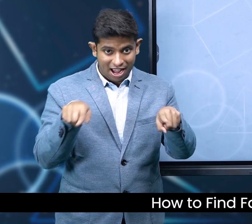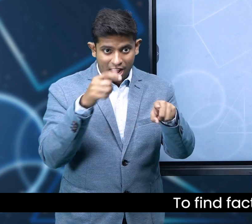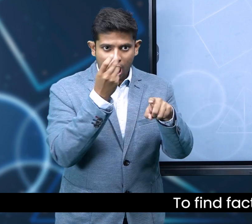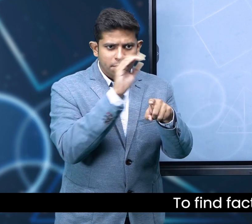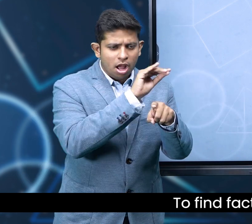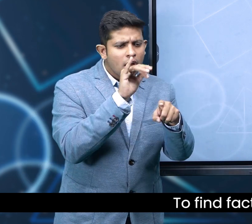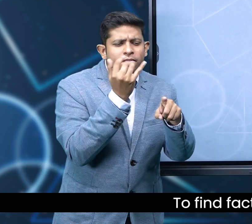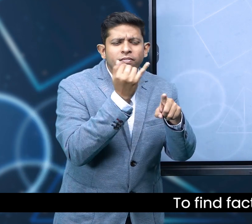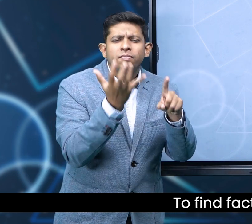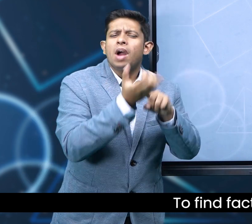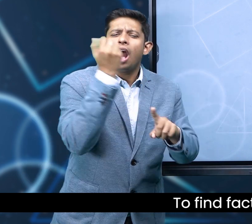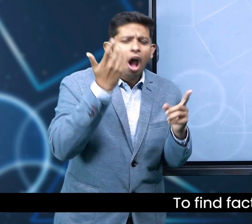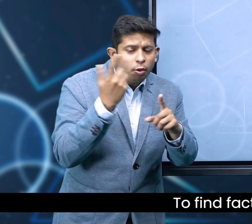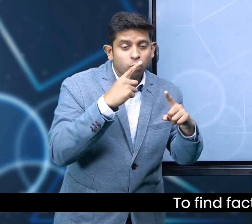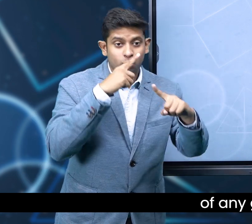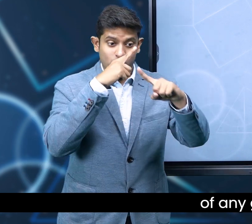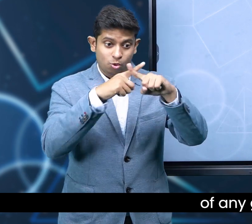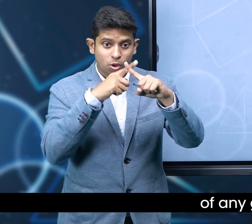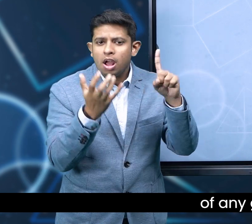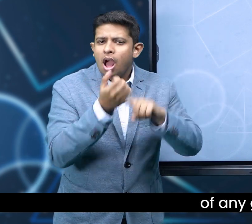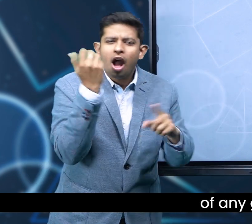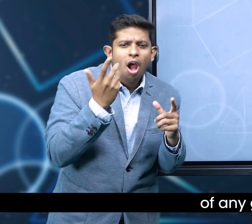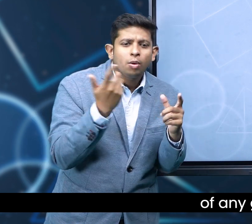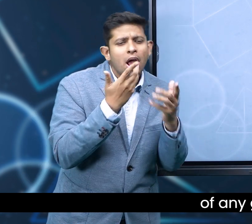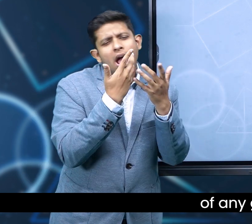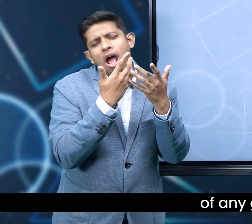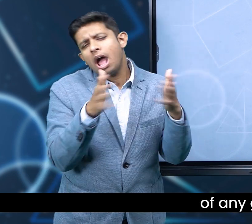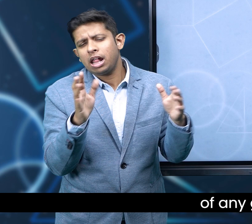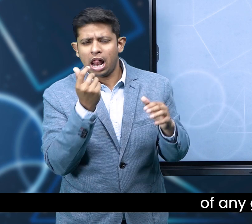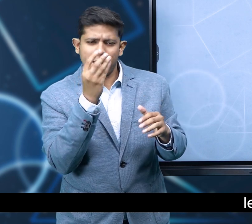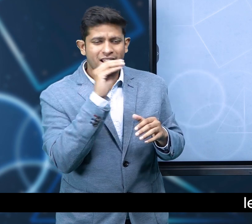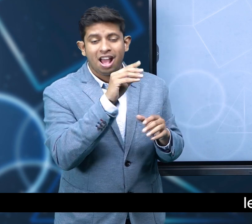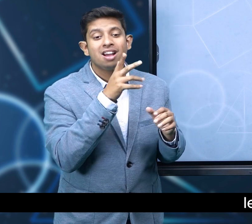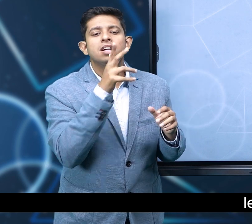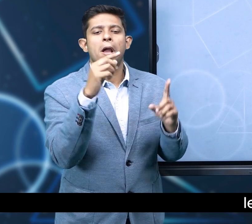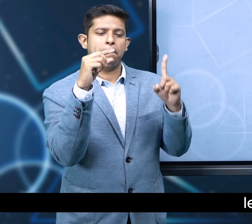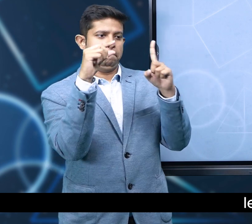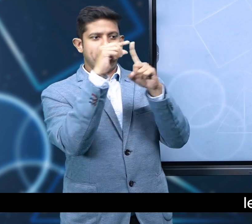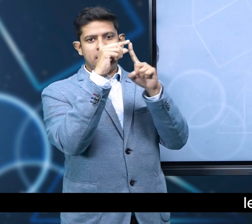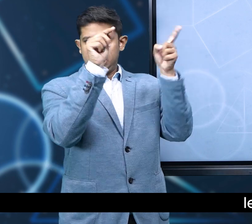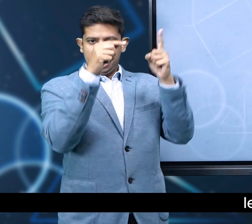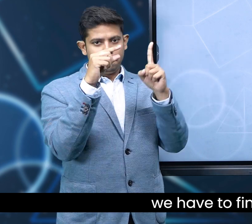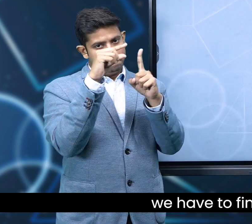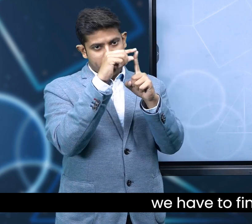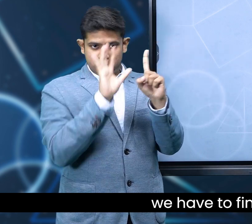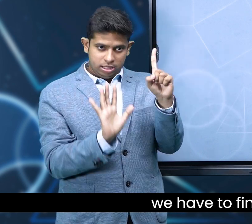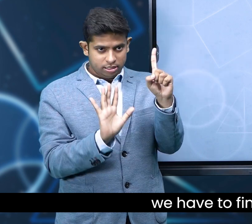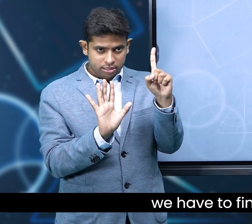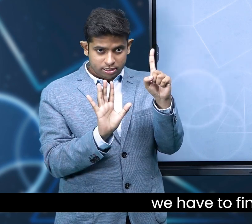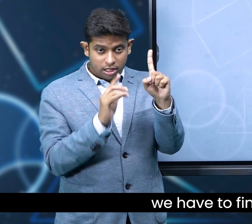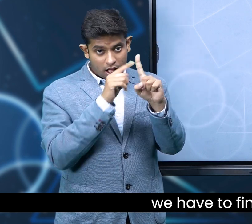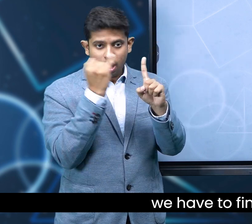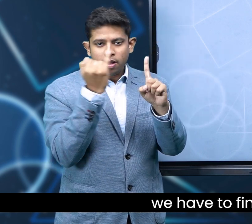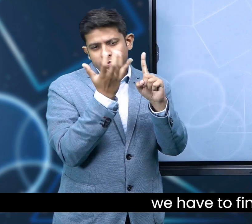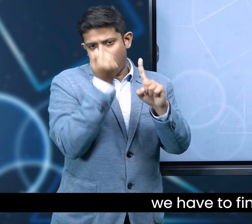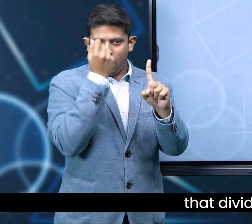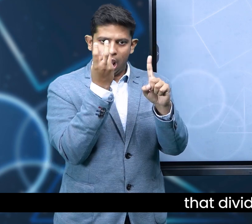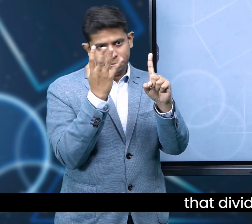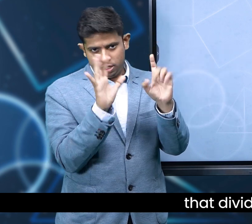To find factors and multiples of any given number, let's say p, we have to find the list of numbers that divide